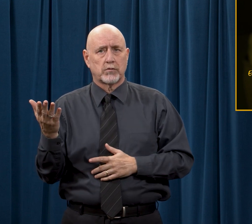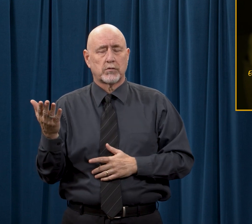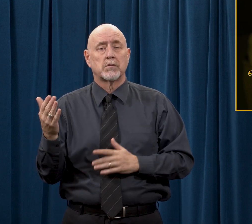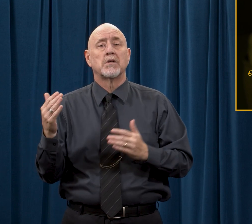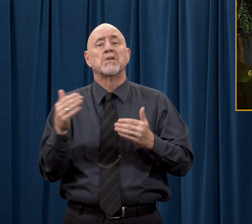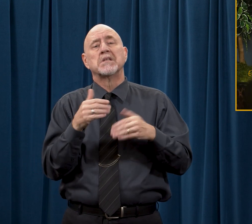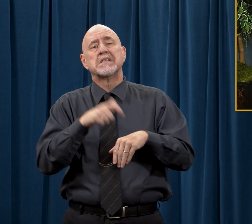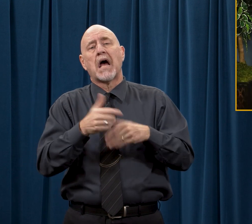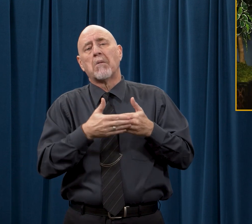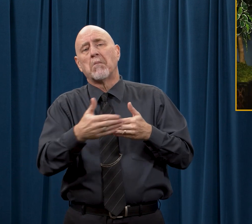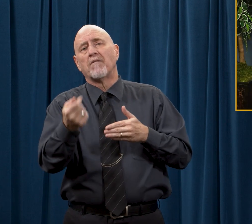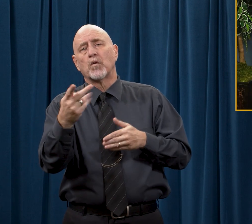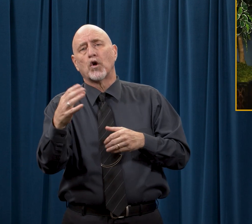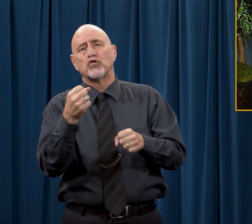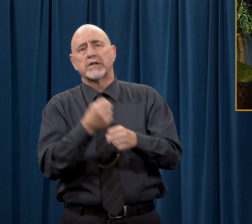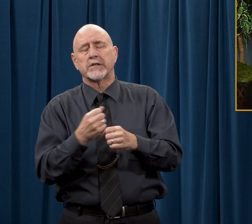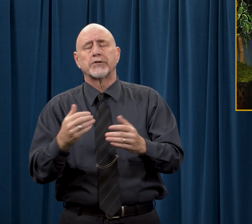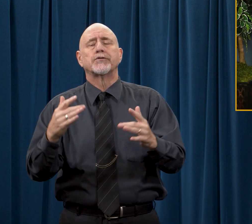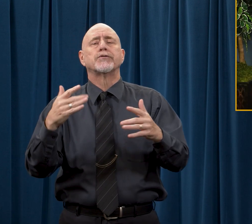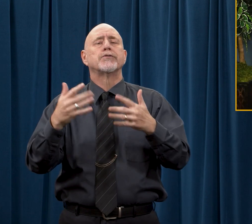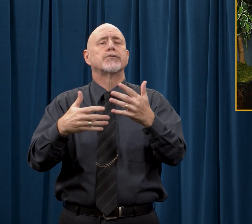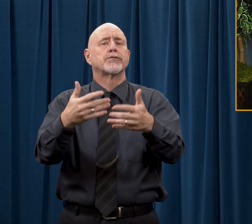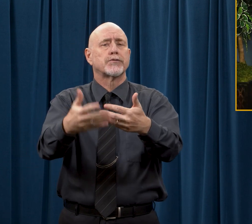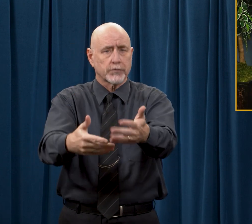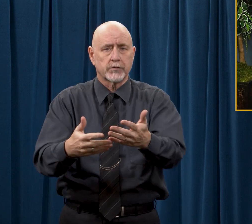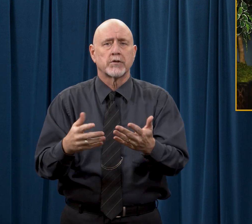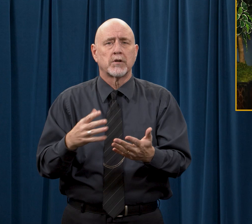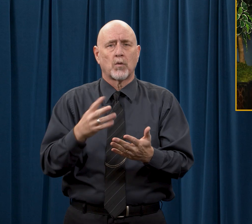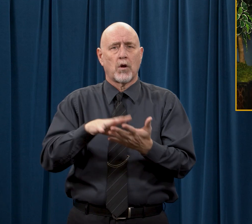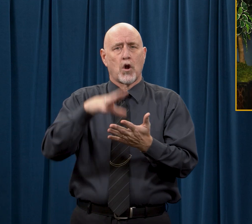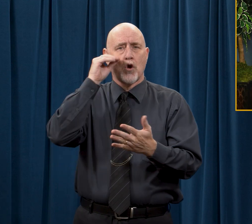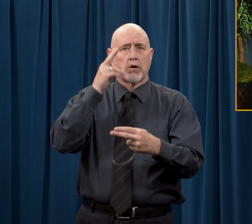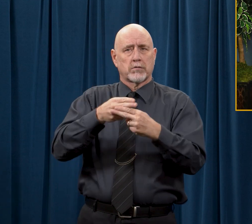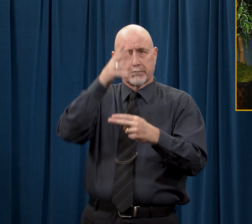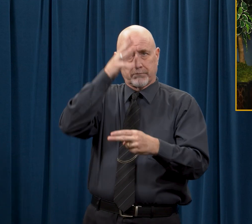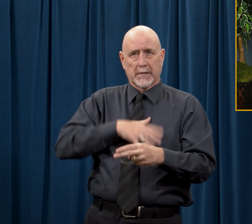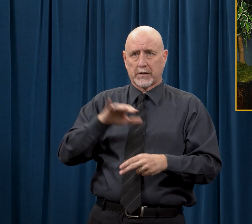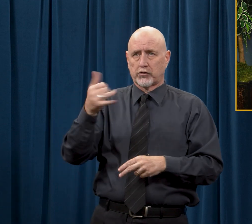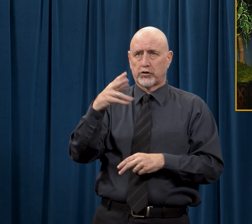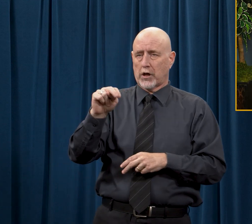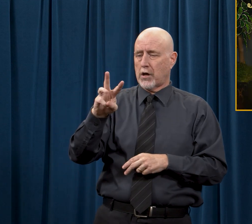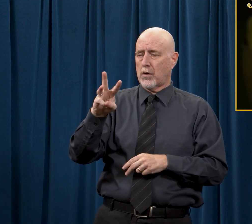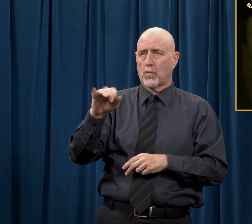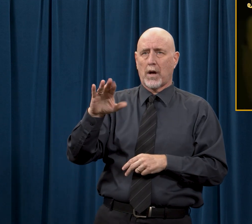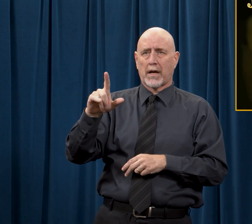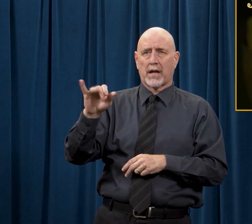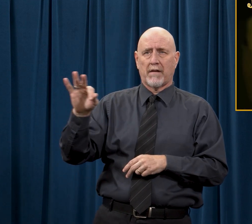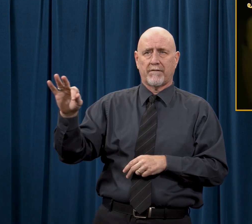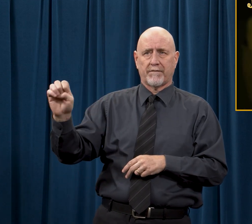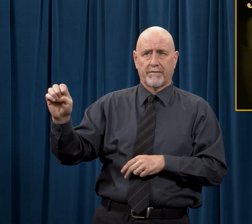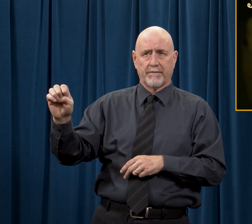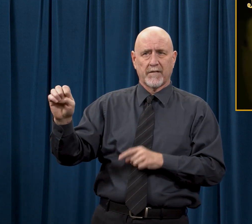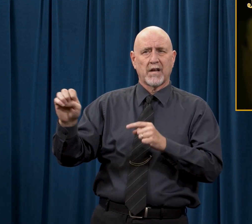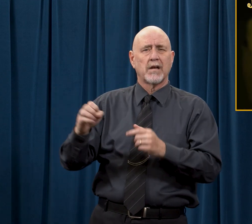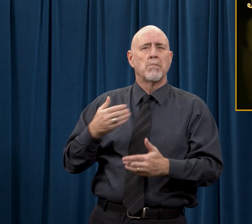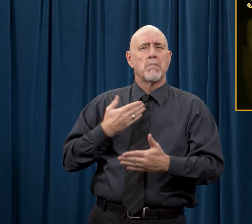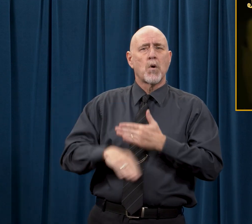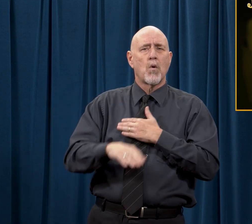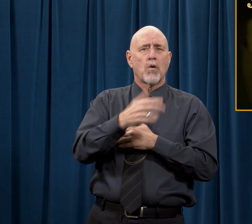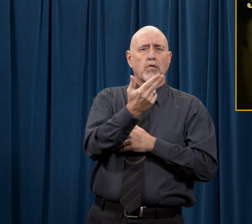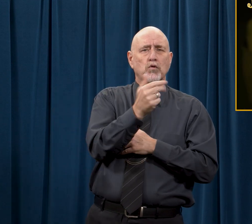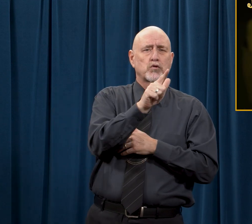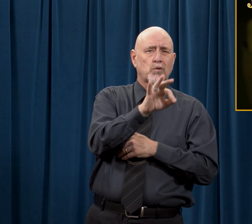people. Moving forward a few hundred years, we learn about a man by the name of John Wycliffe that lived